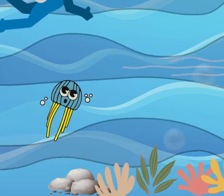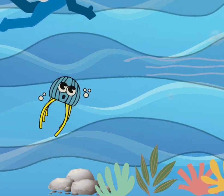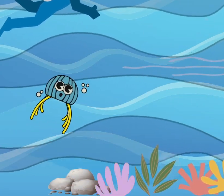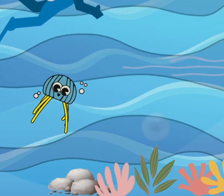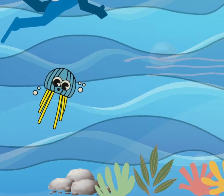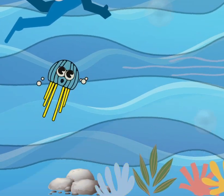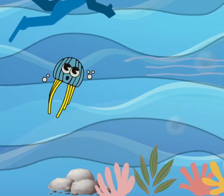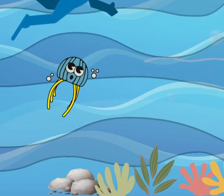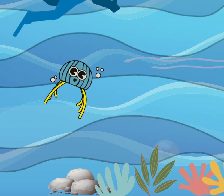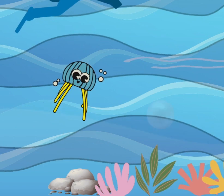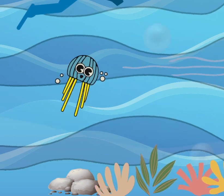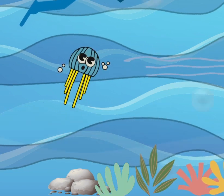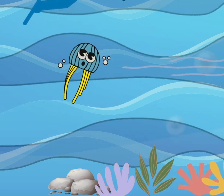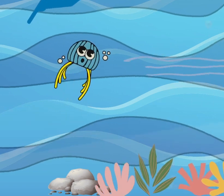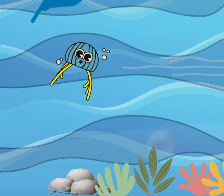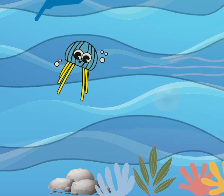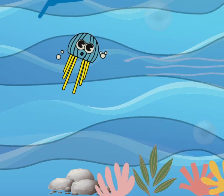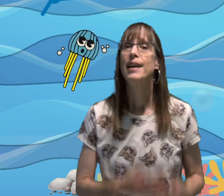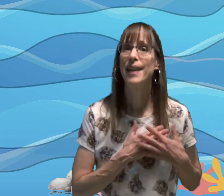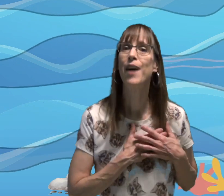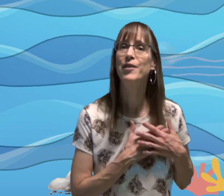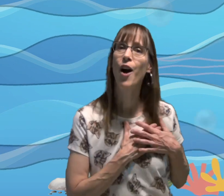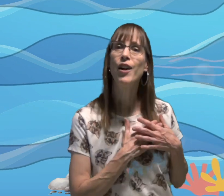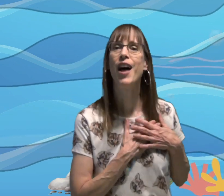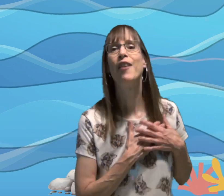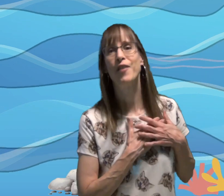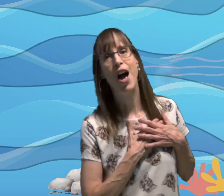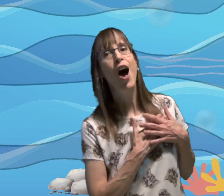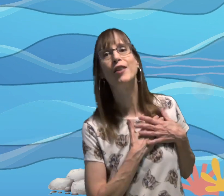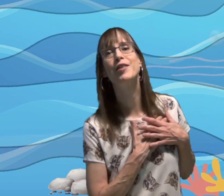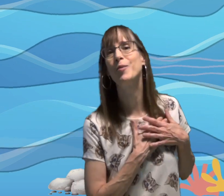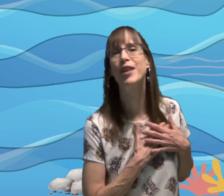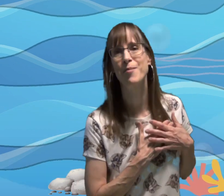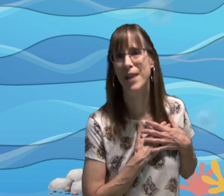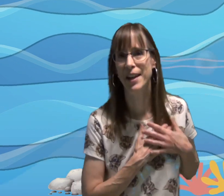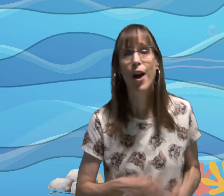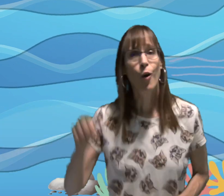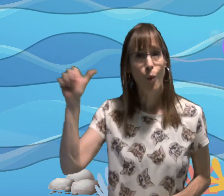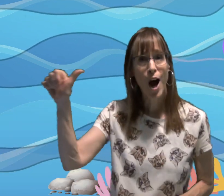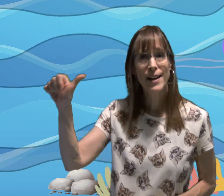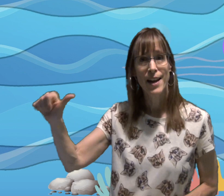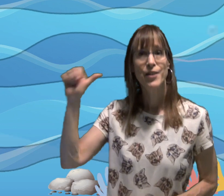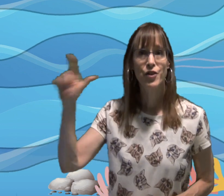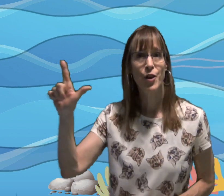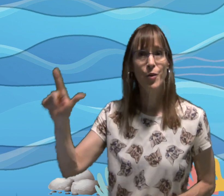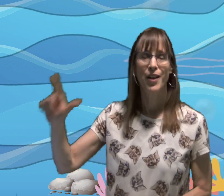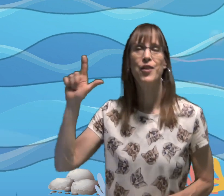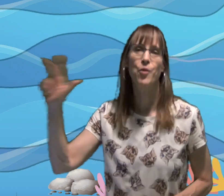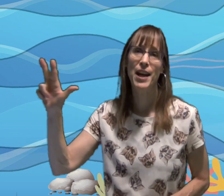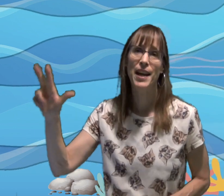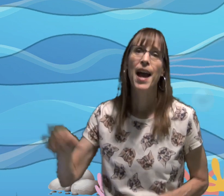There's an octopus in the ocean deep. Count all of the hearts with me. One,